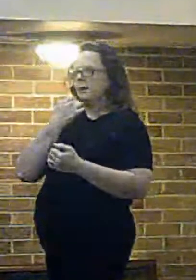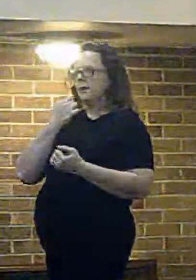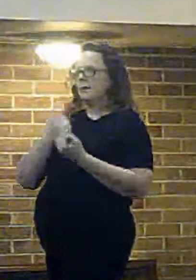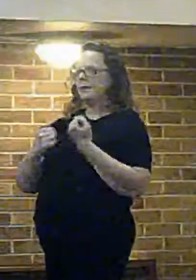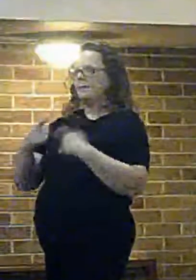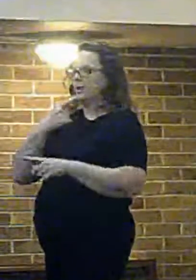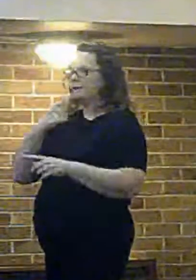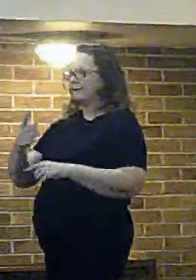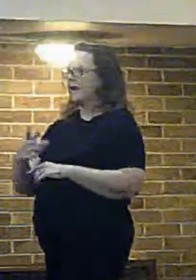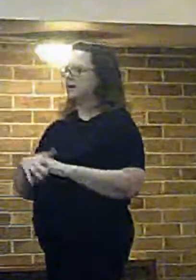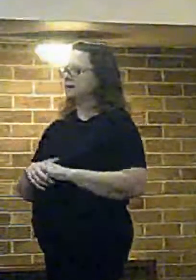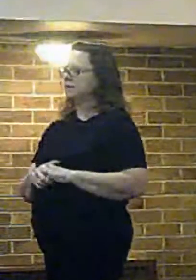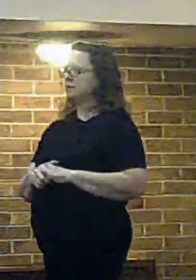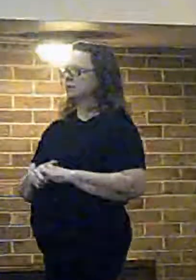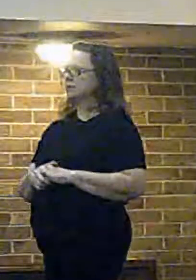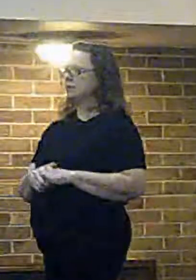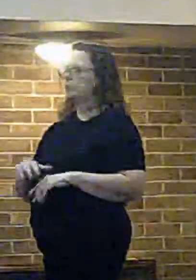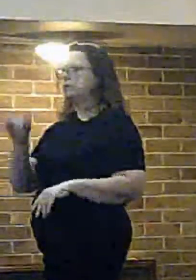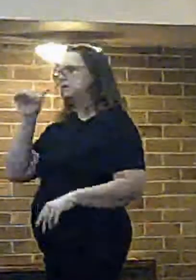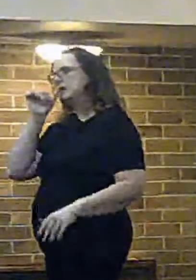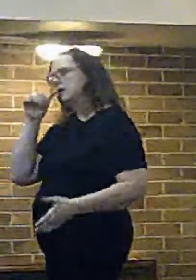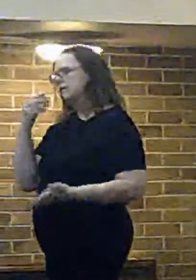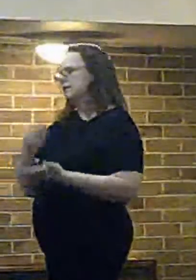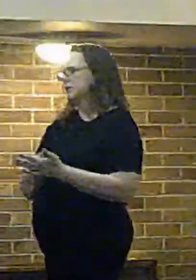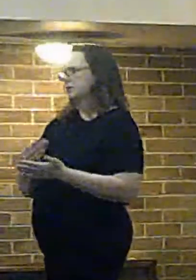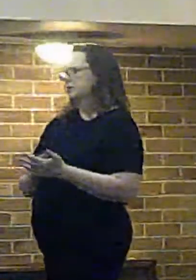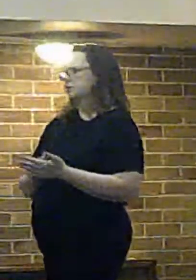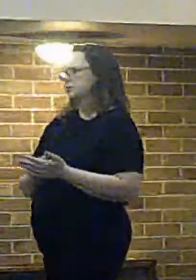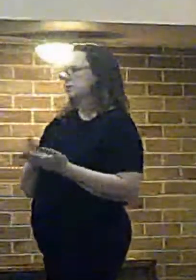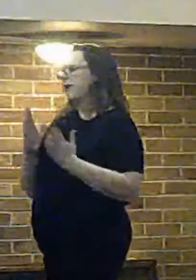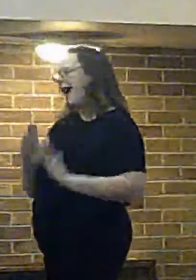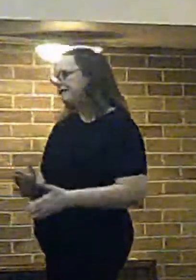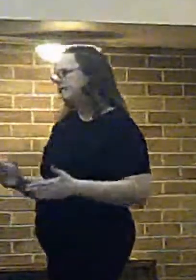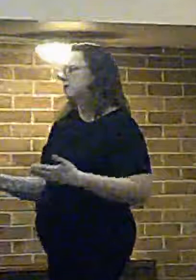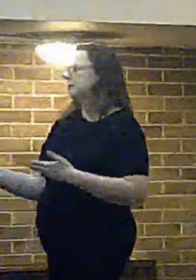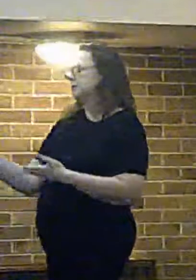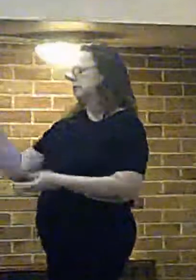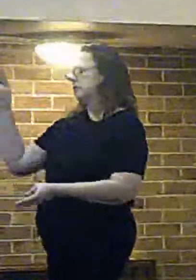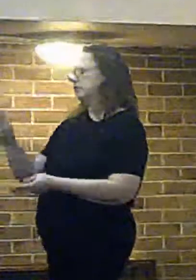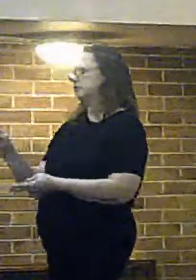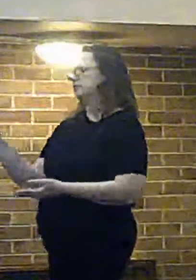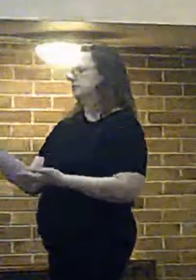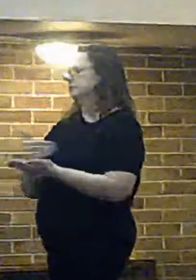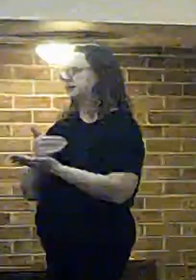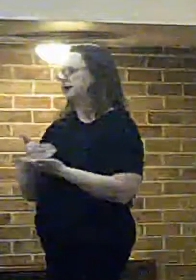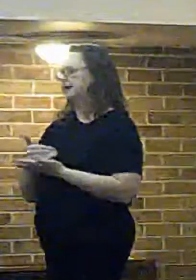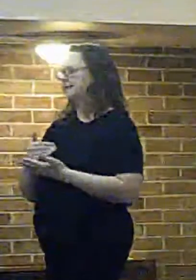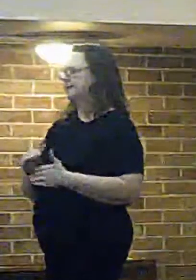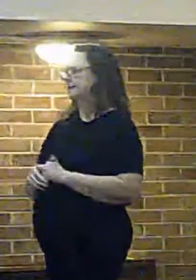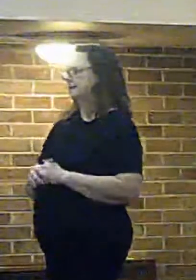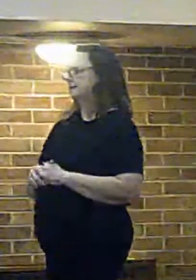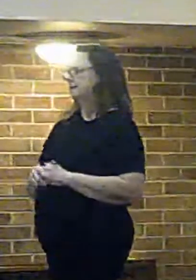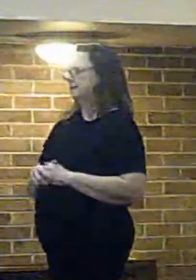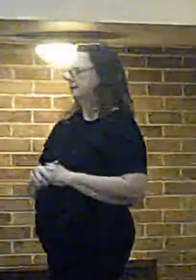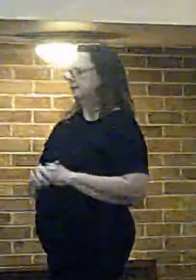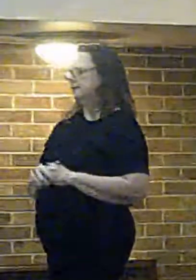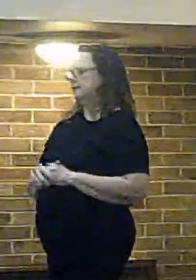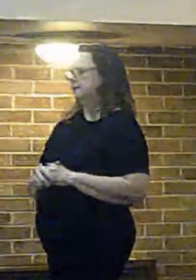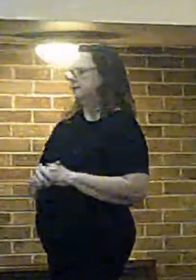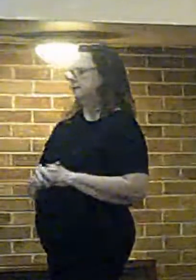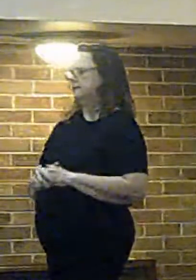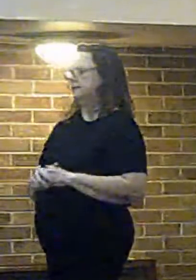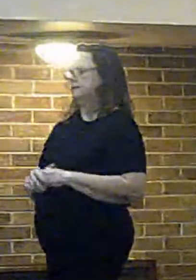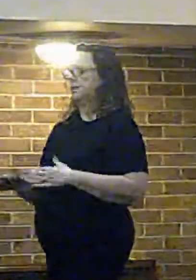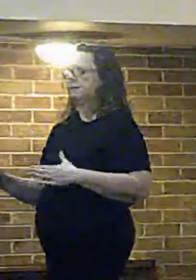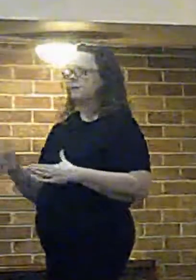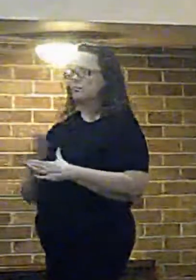they? And clearly it's financial because we've got to make savings. But my primary concern here, and that which I'm held to account